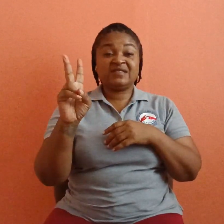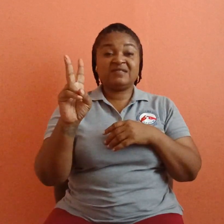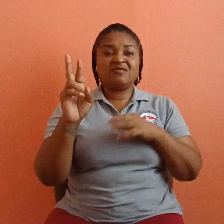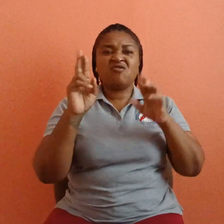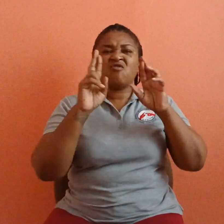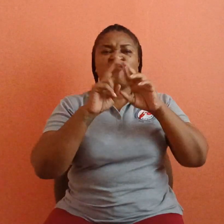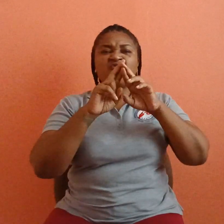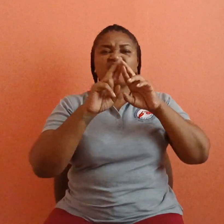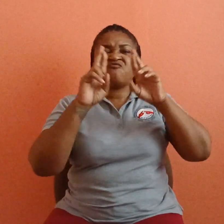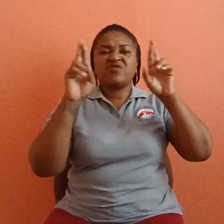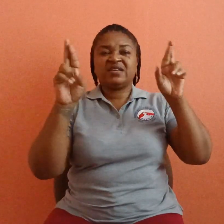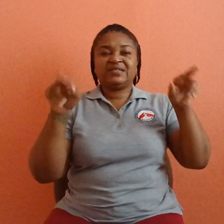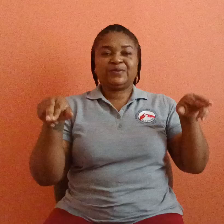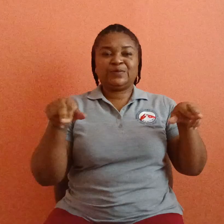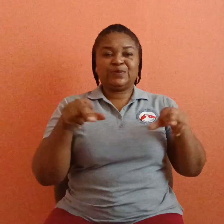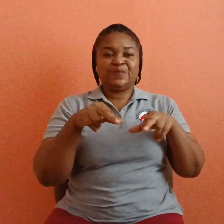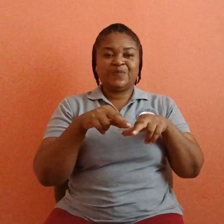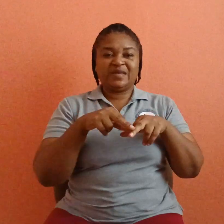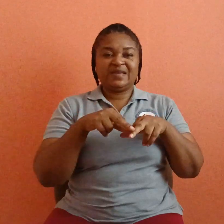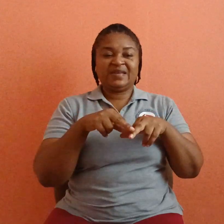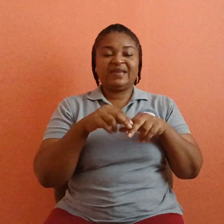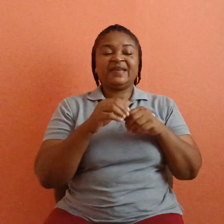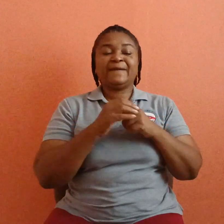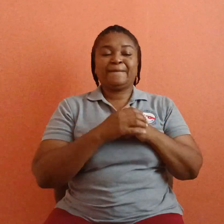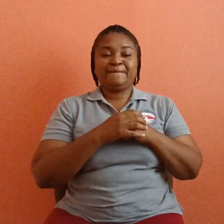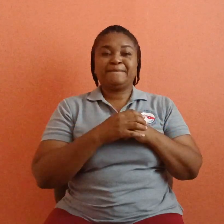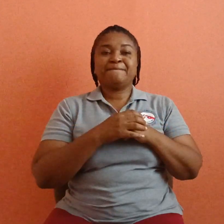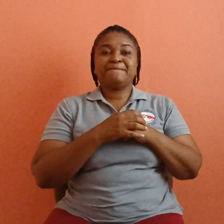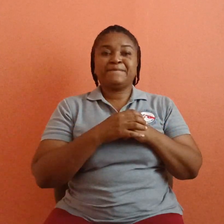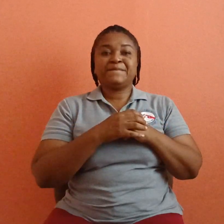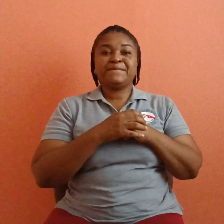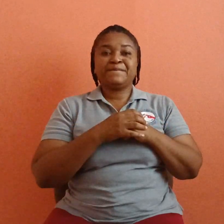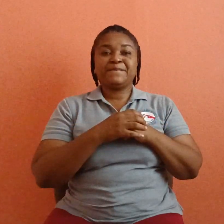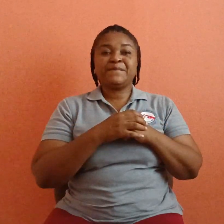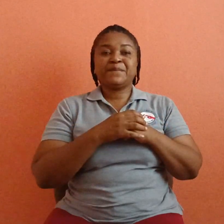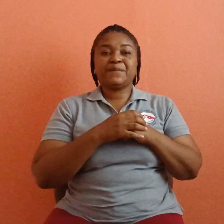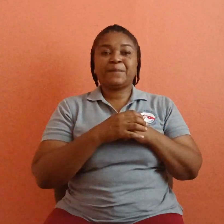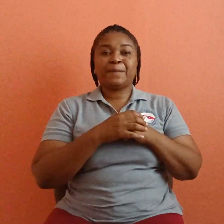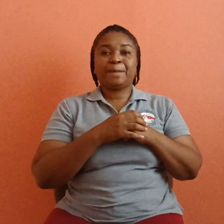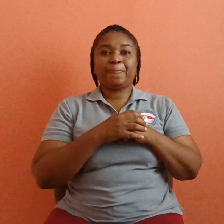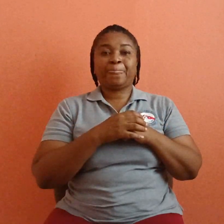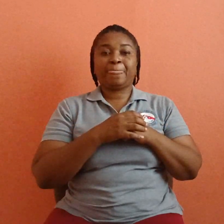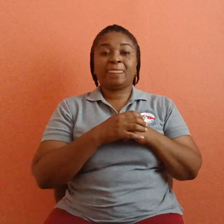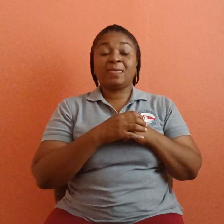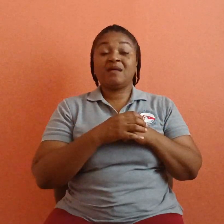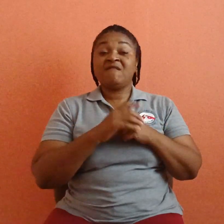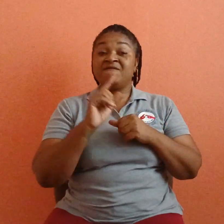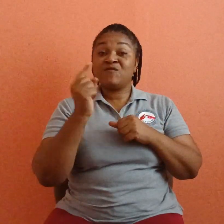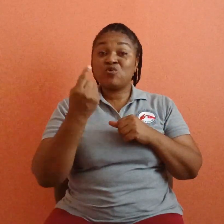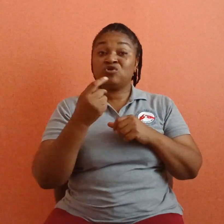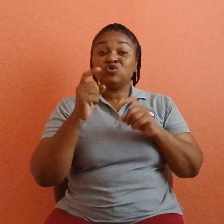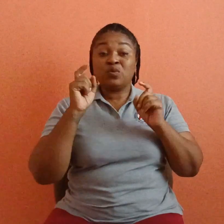your CV, or in your resume. You must start at the top, giving your